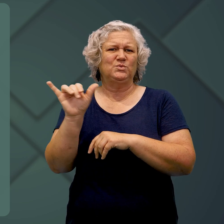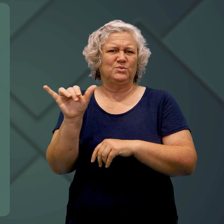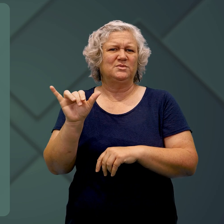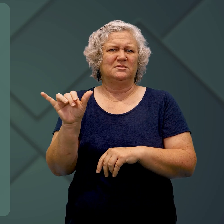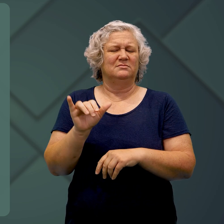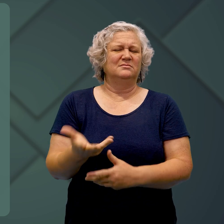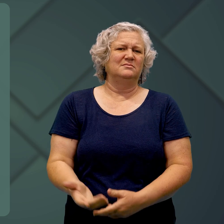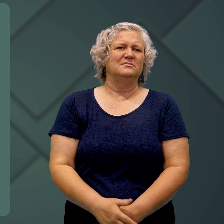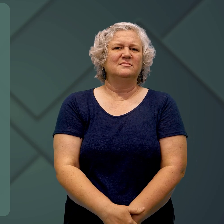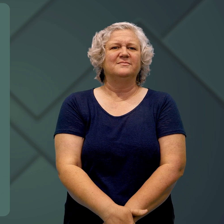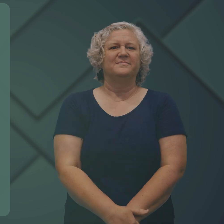too.